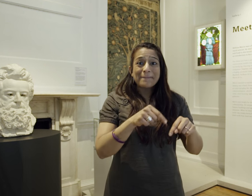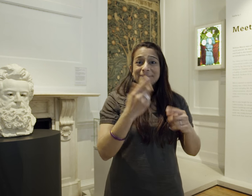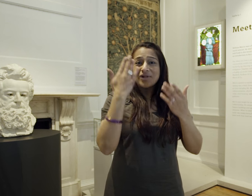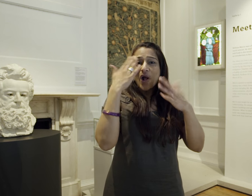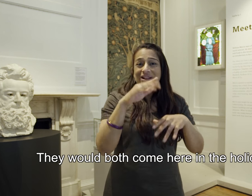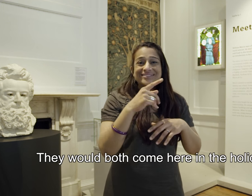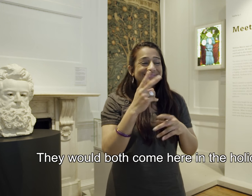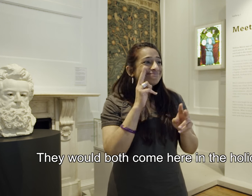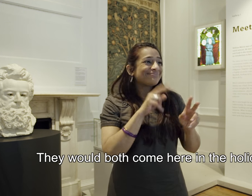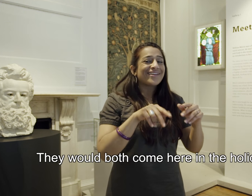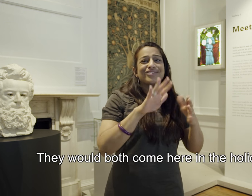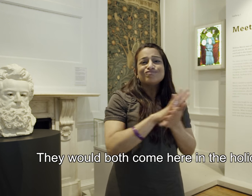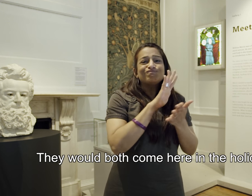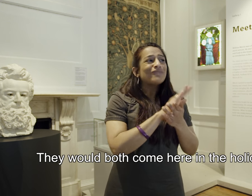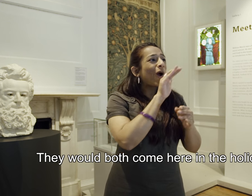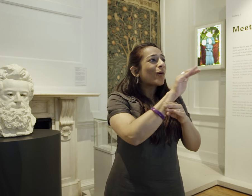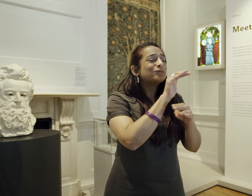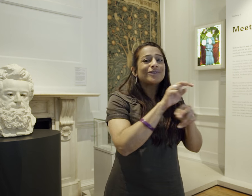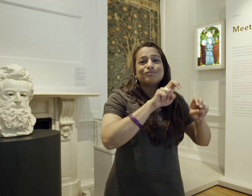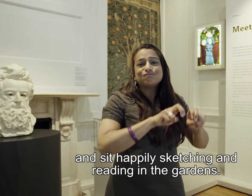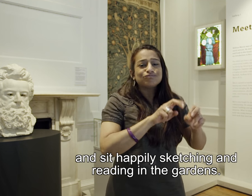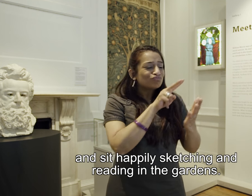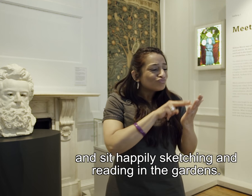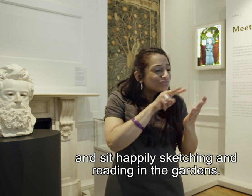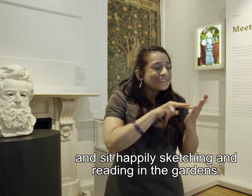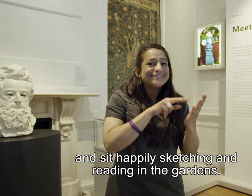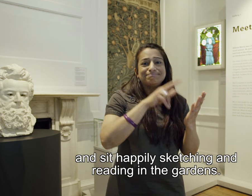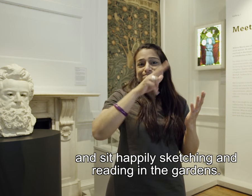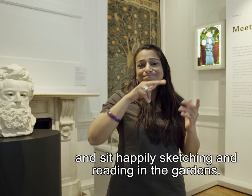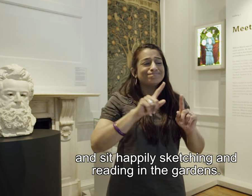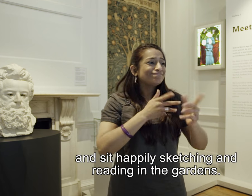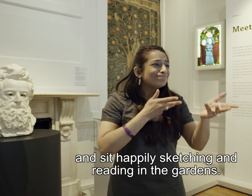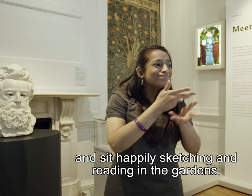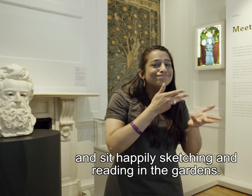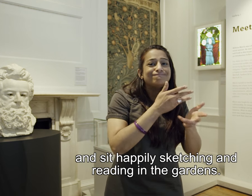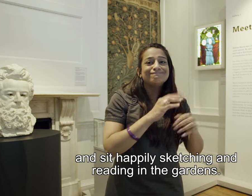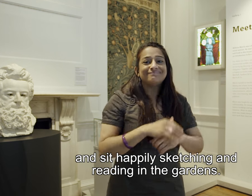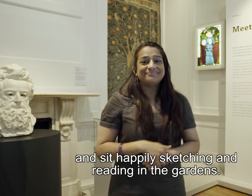they would both come here in the holidays and sit happily sketching and reading in the gardens